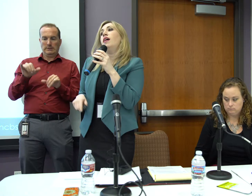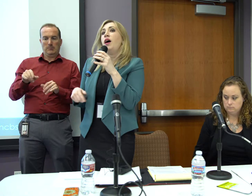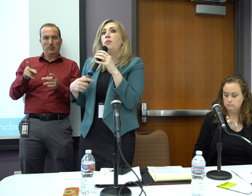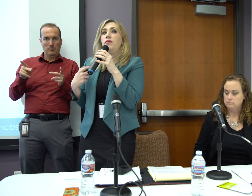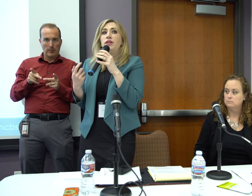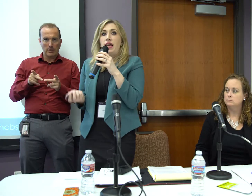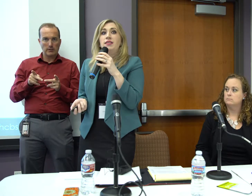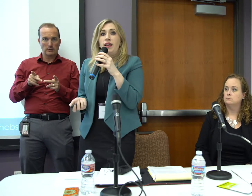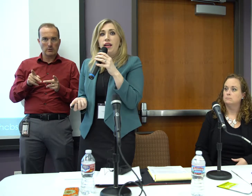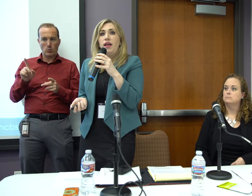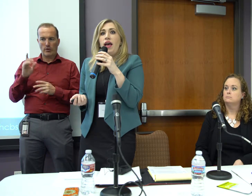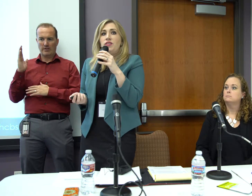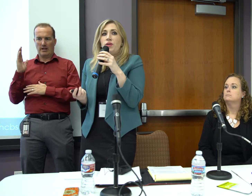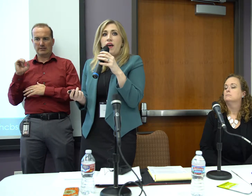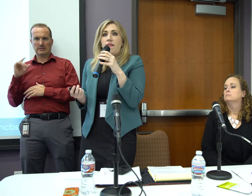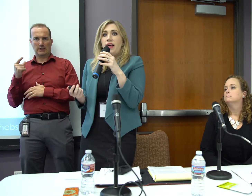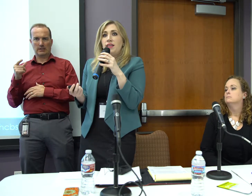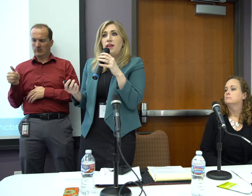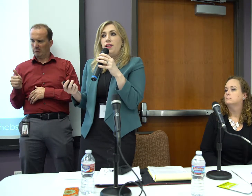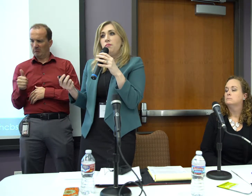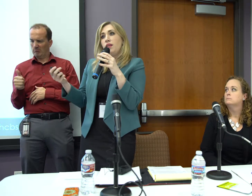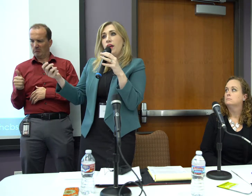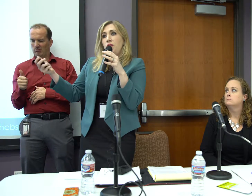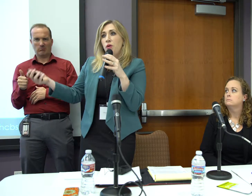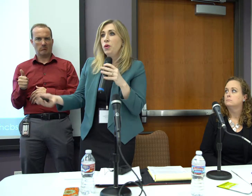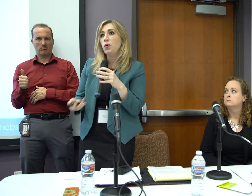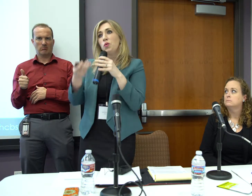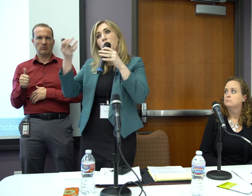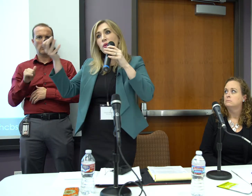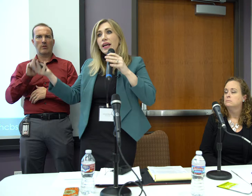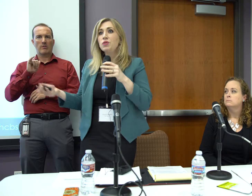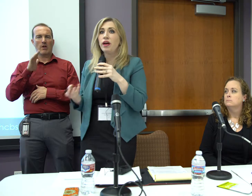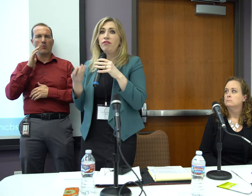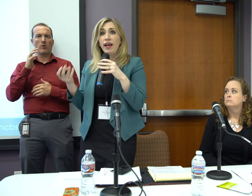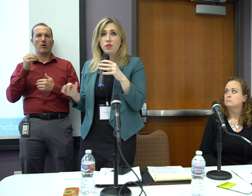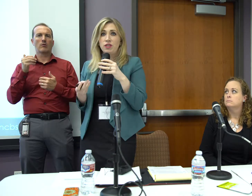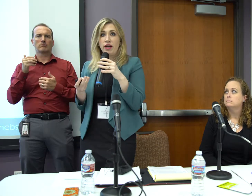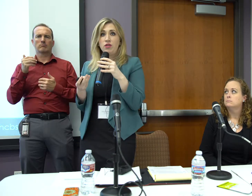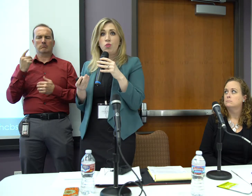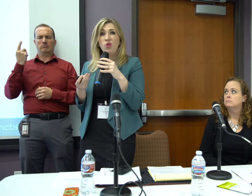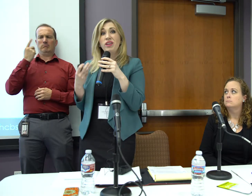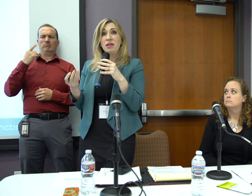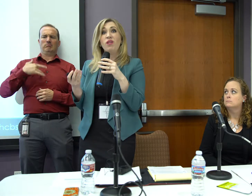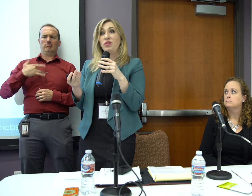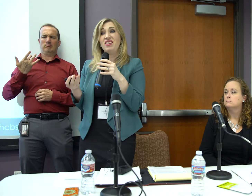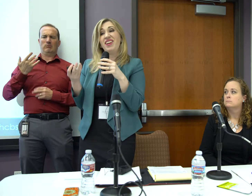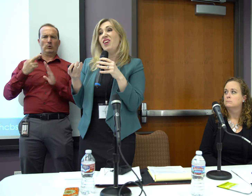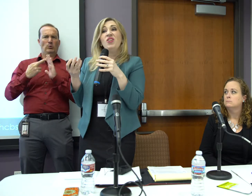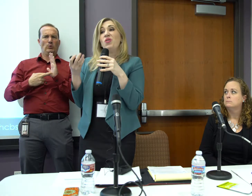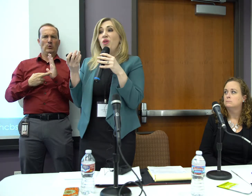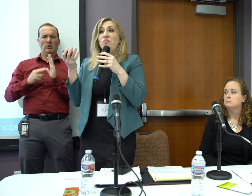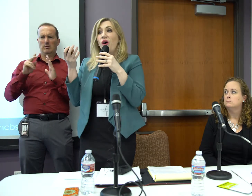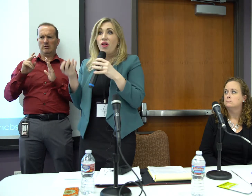as their day setting. And so again, that's going to kind of raise red flags with respect to the rule where people are